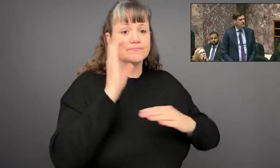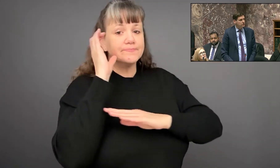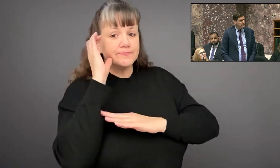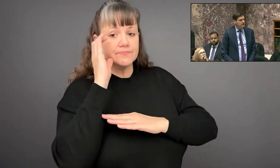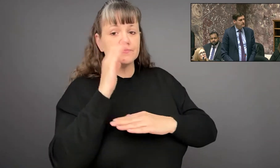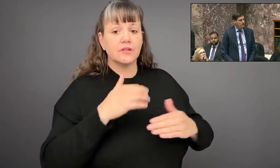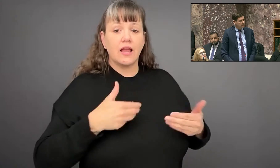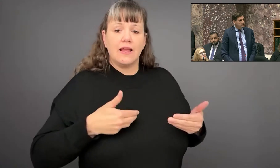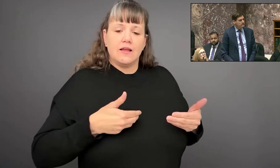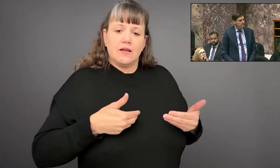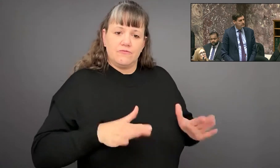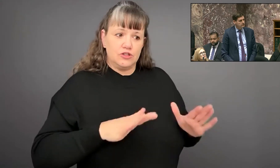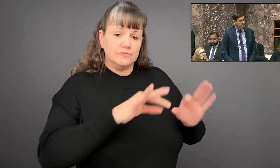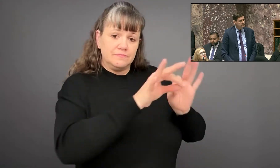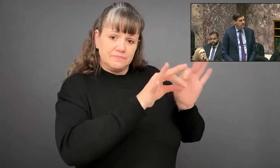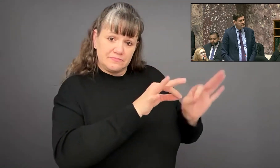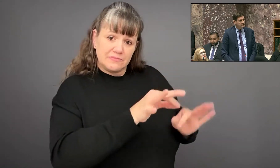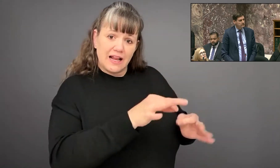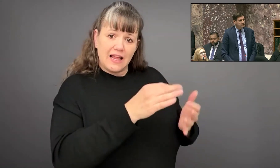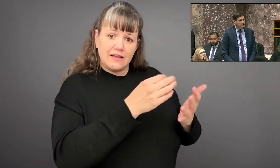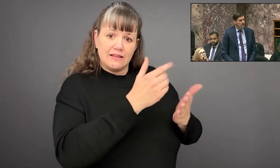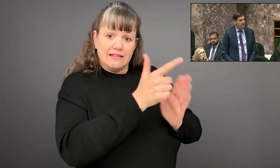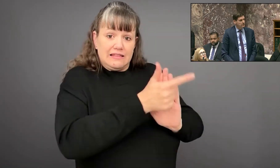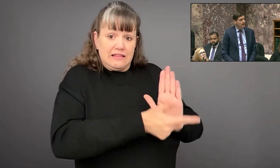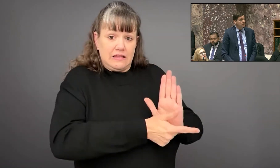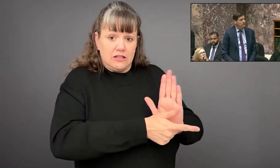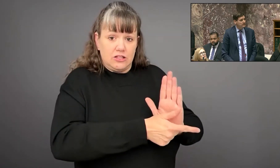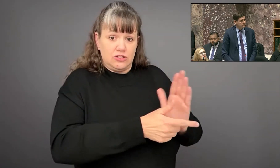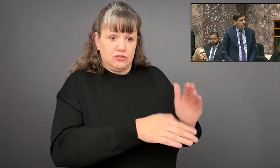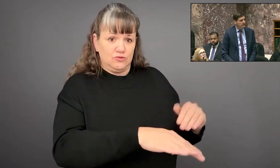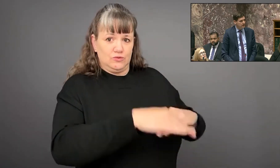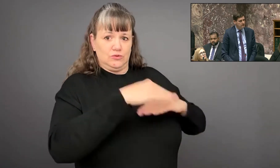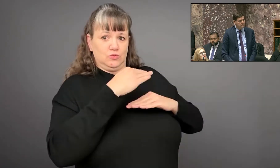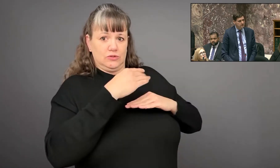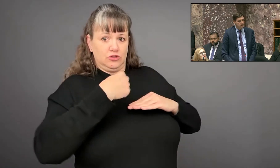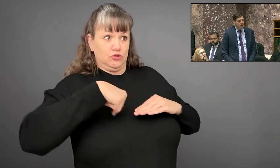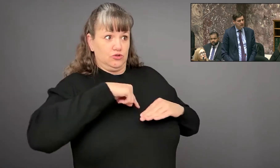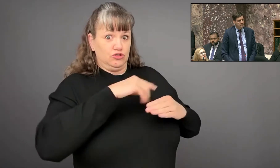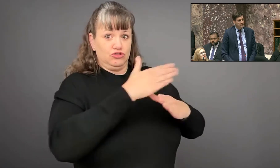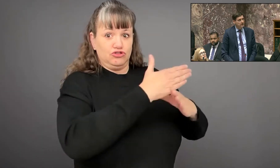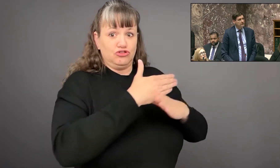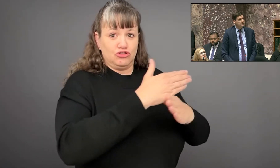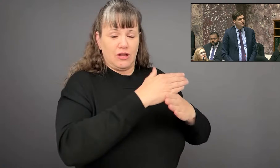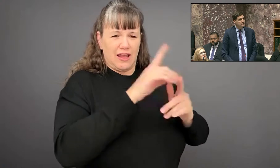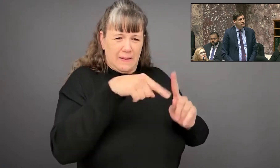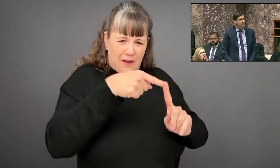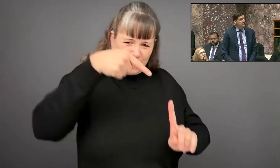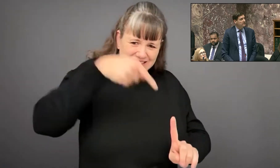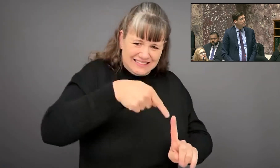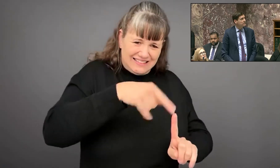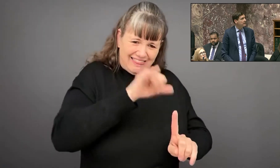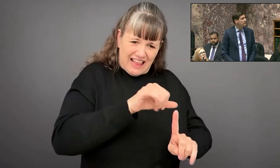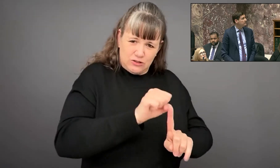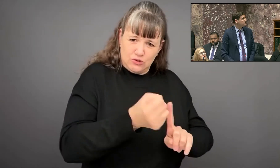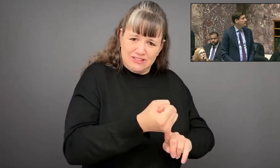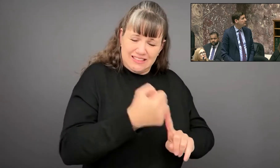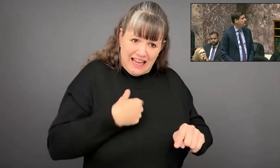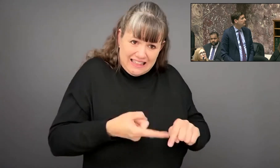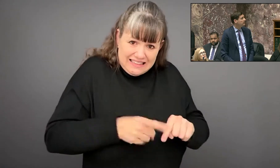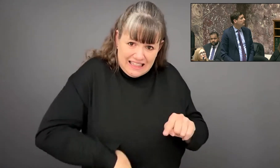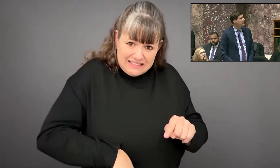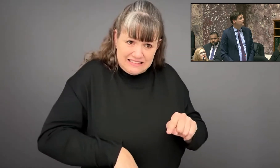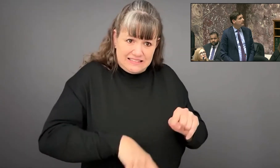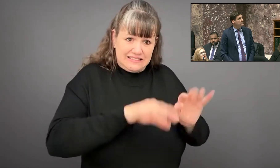legal constraints on us, preventing us from talking about any particular case. It doesn't constrain me from saying to this